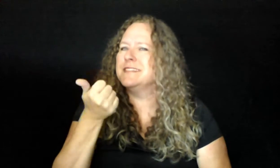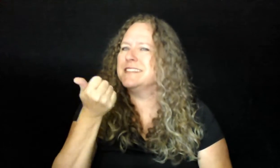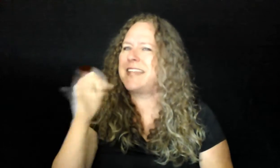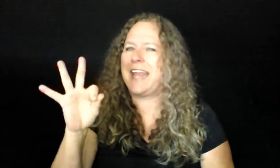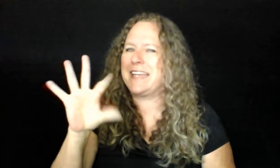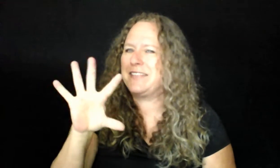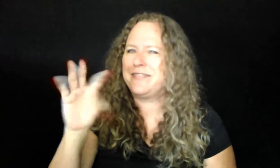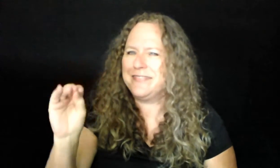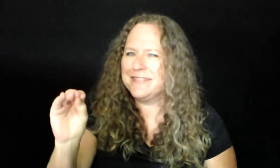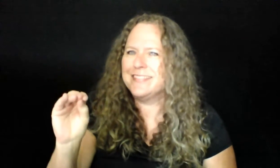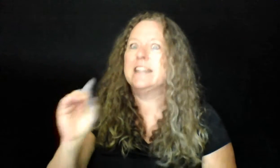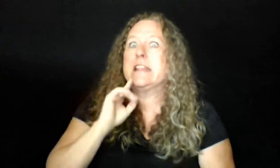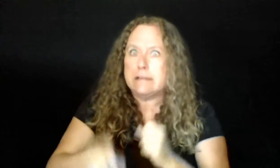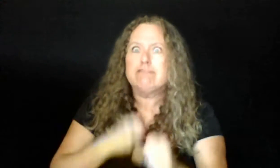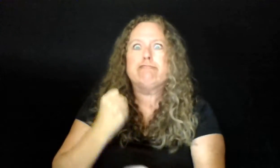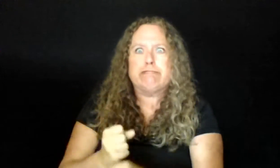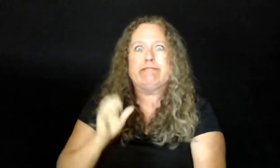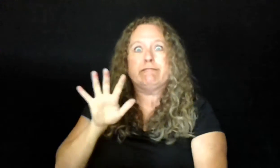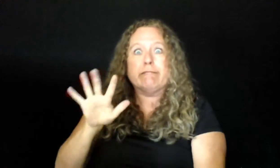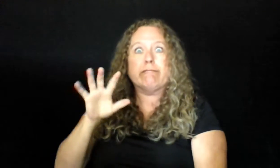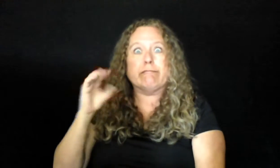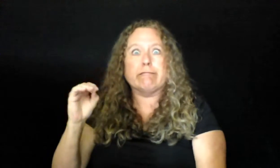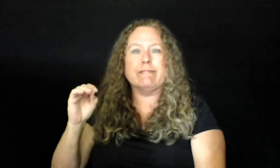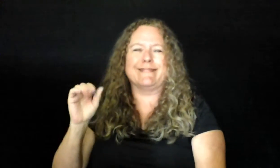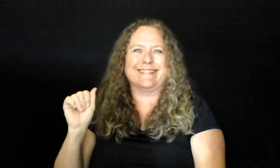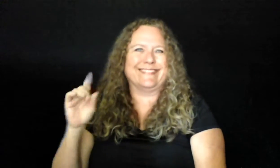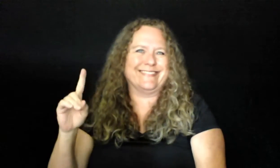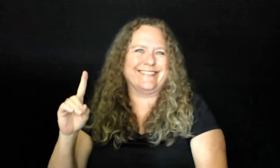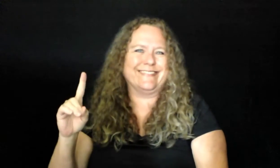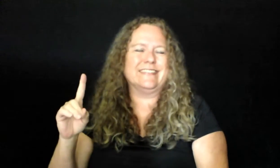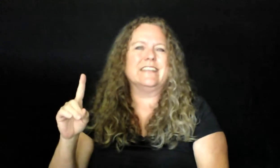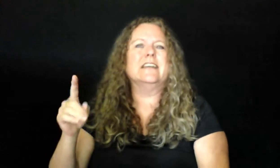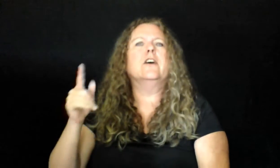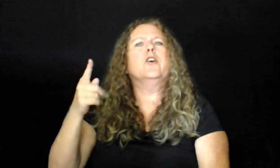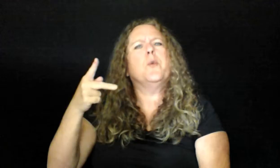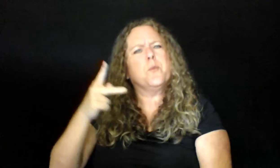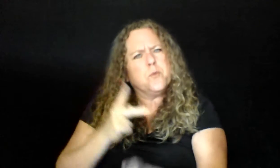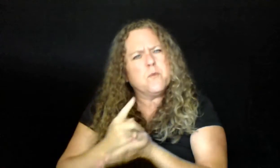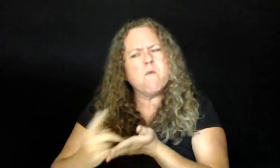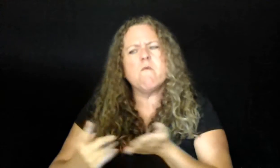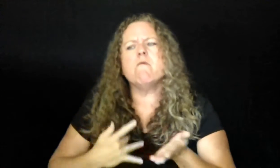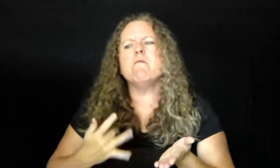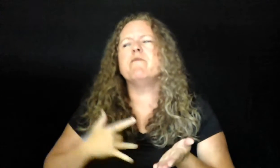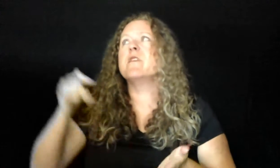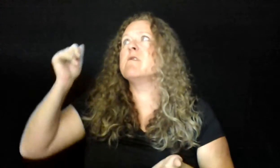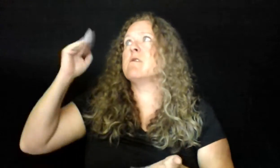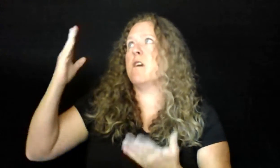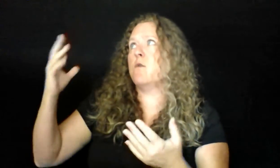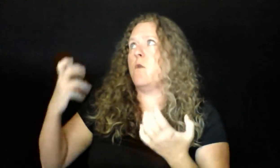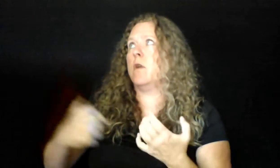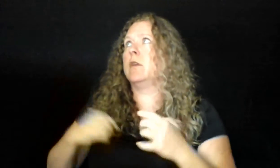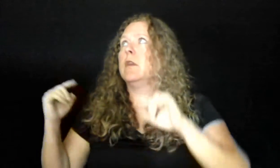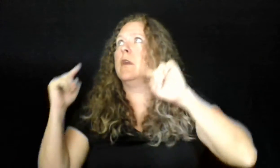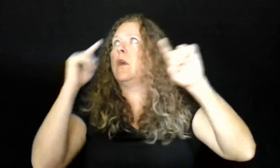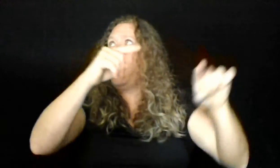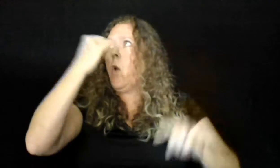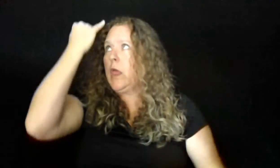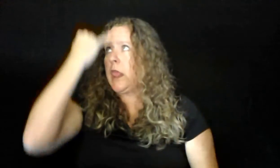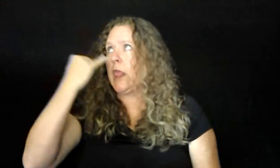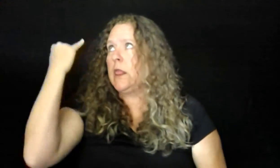AD. Paul has a sense that God wants him to travel to Italy. And that's the next place for him on his journey. And